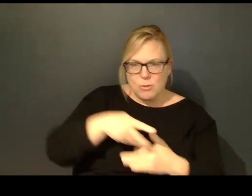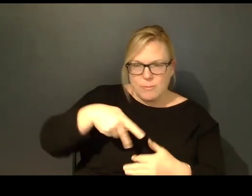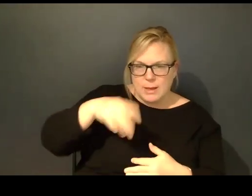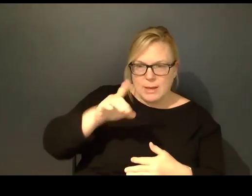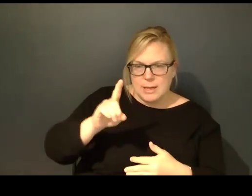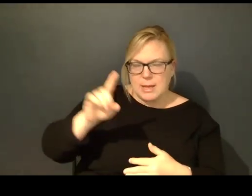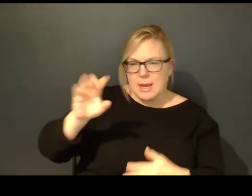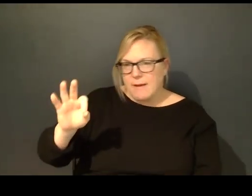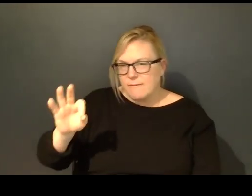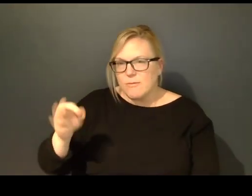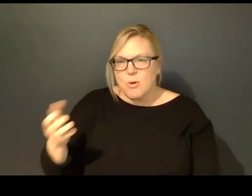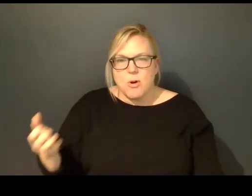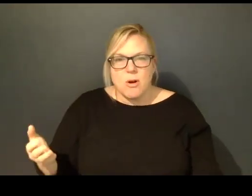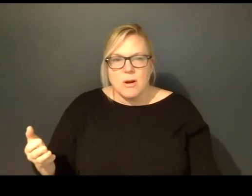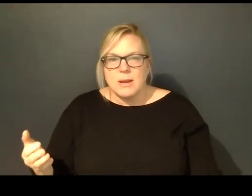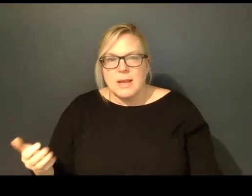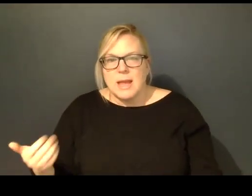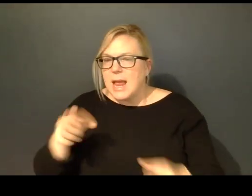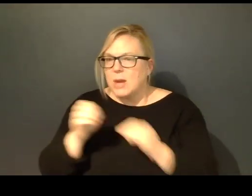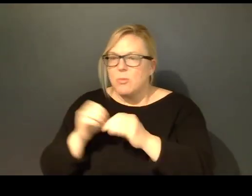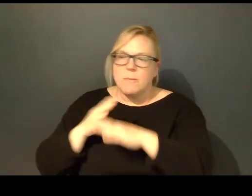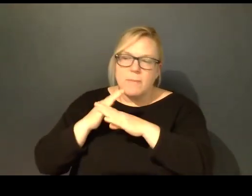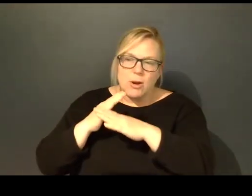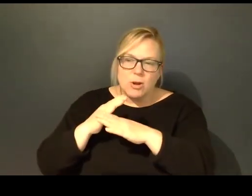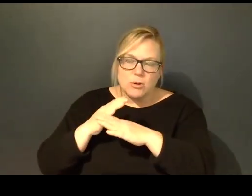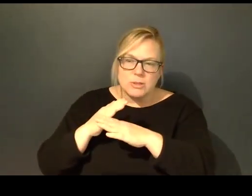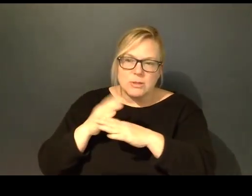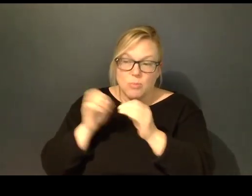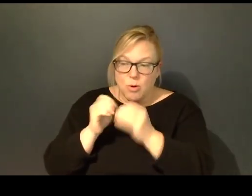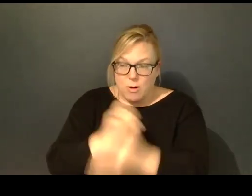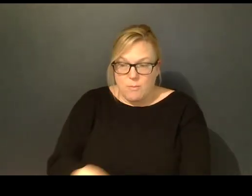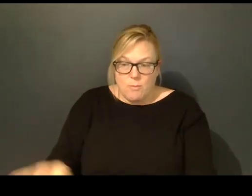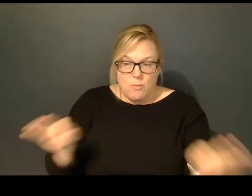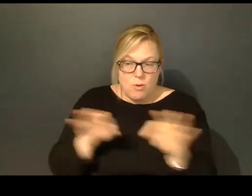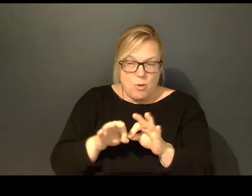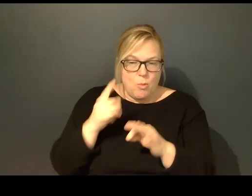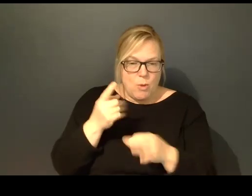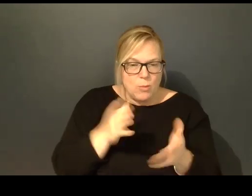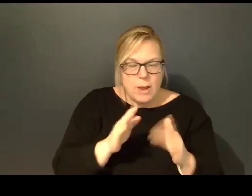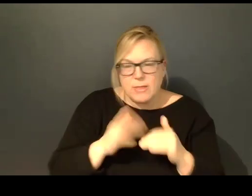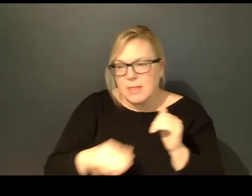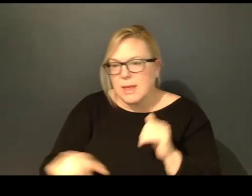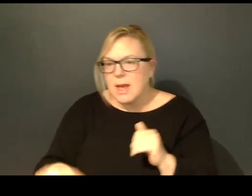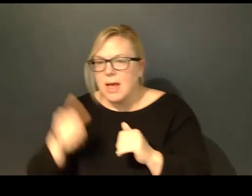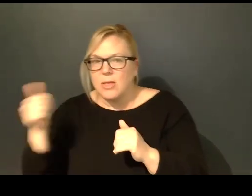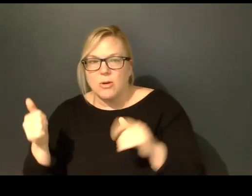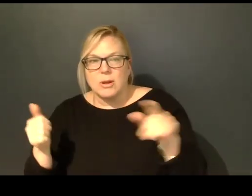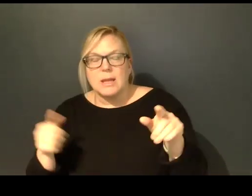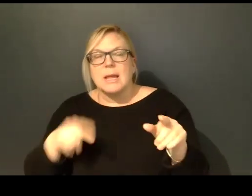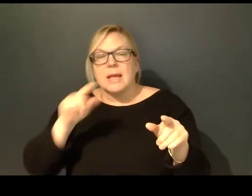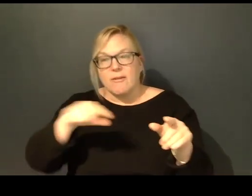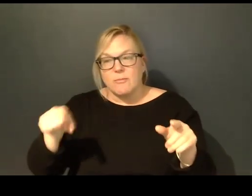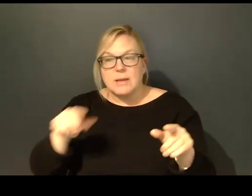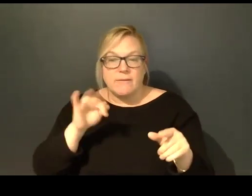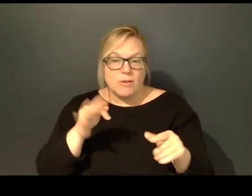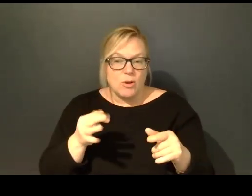barriers more prominent in one method or the other? So just generally, Milena, if government is looking to access information